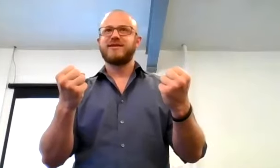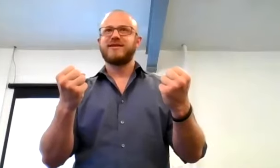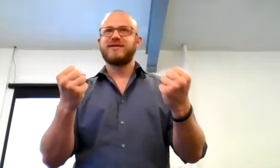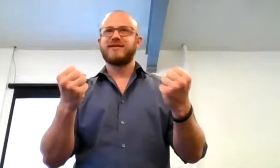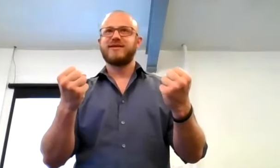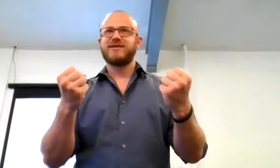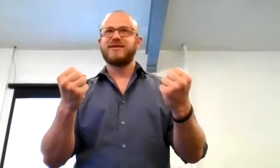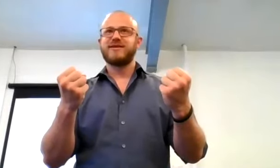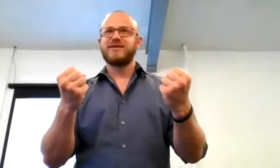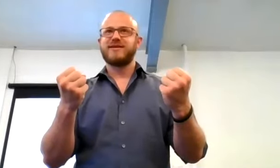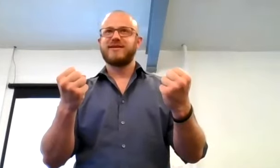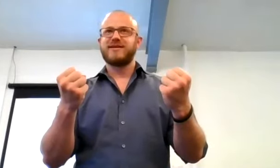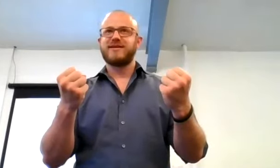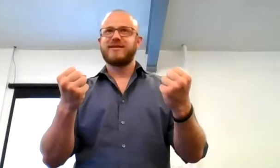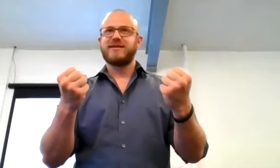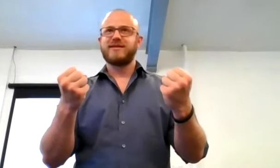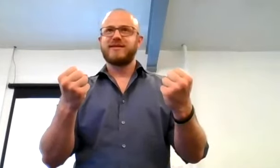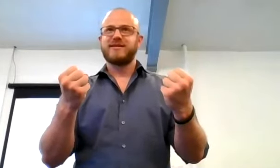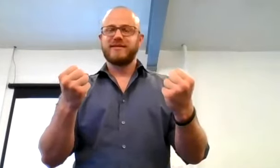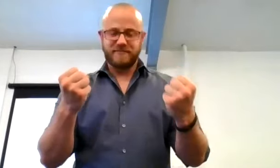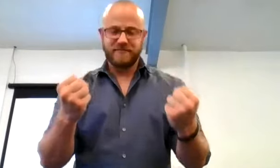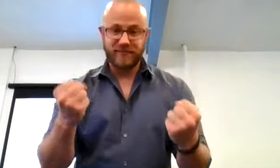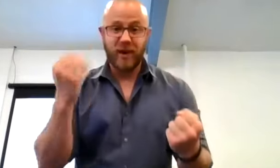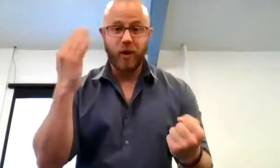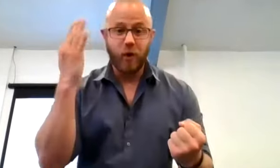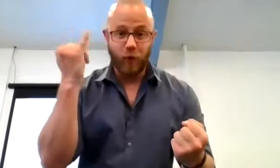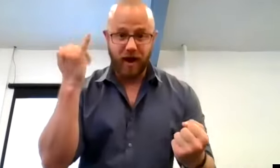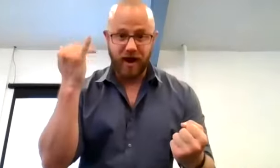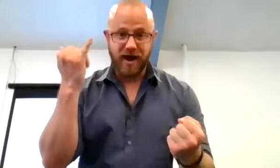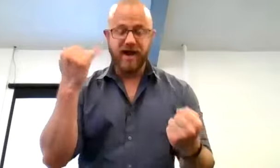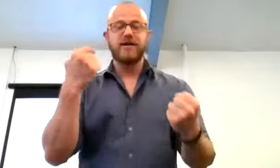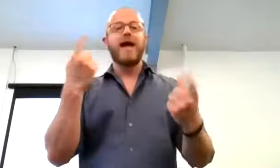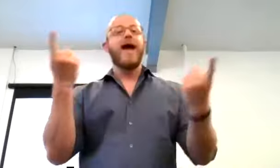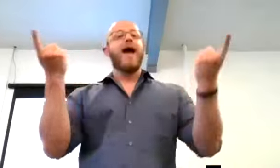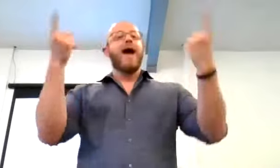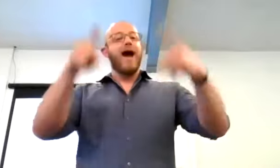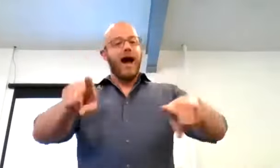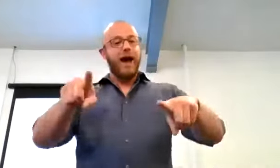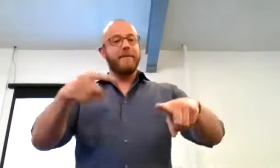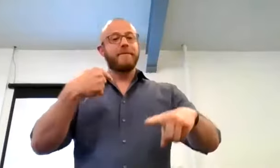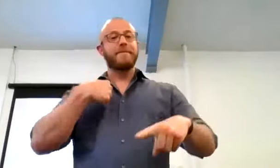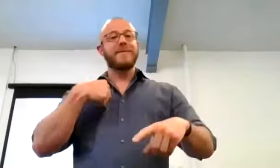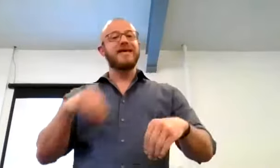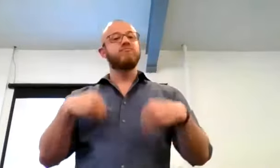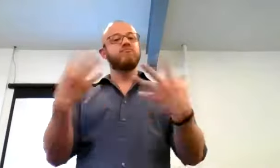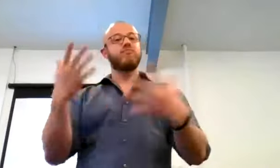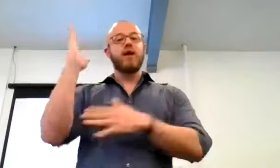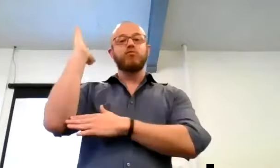you sign language, please do not teach others sign language. And I say this, why? Because what happens